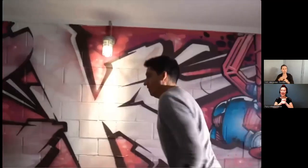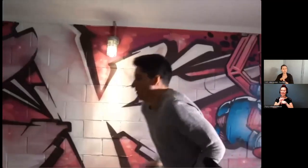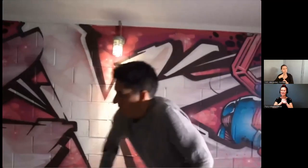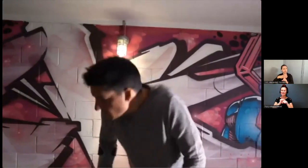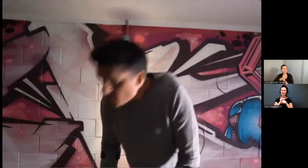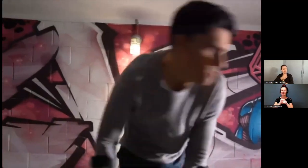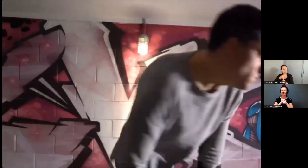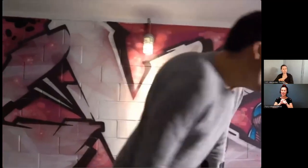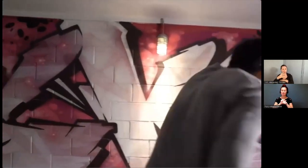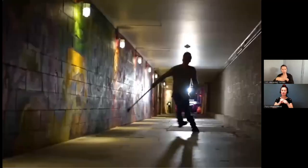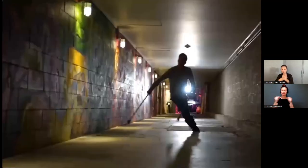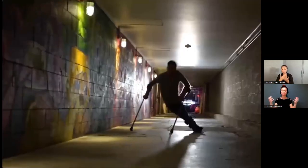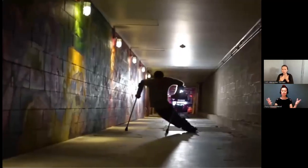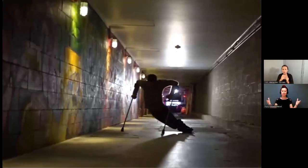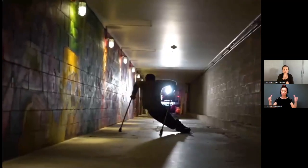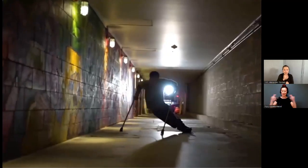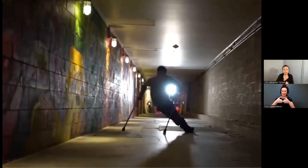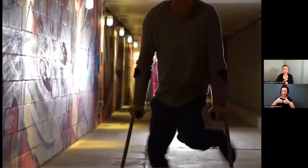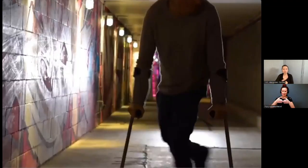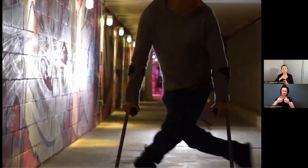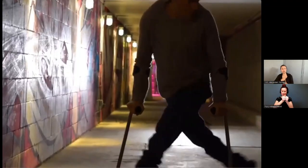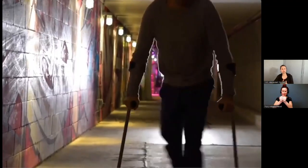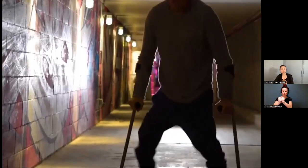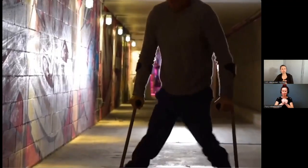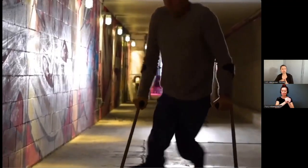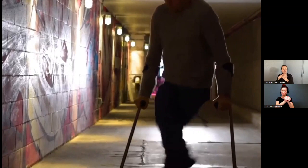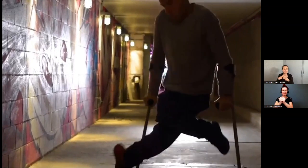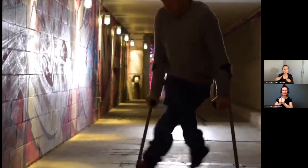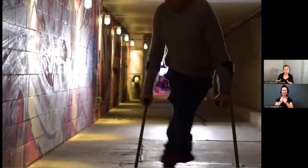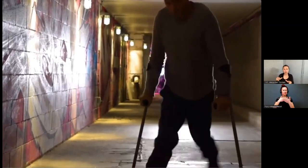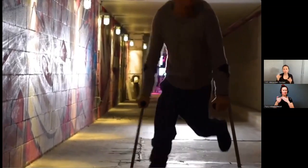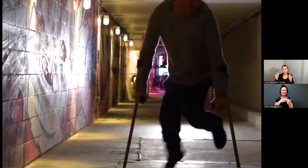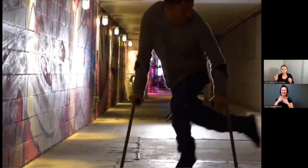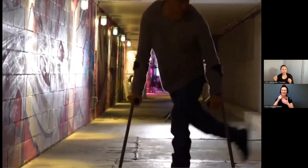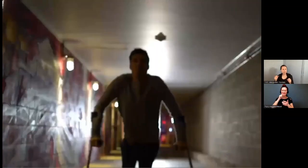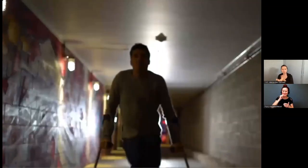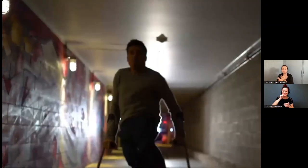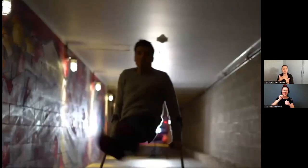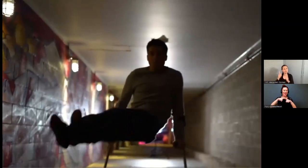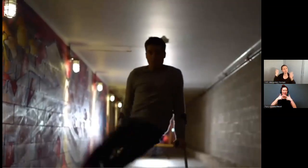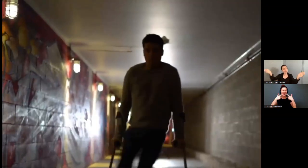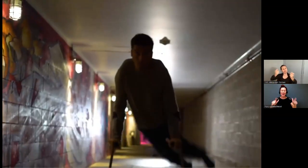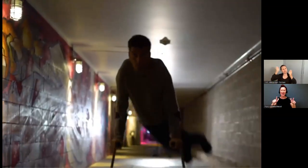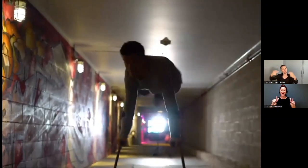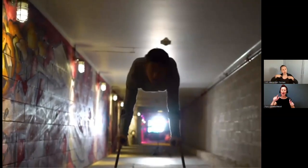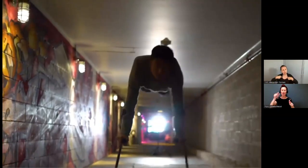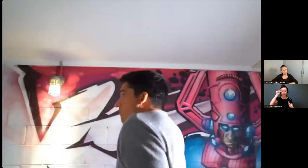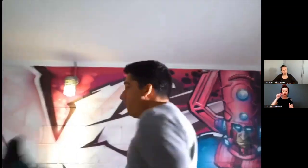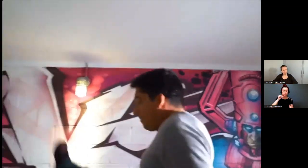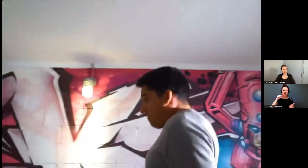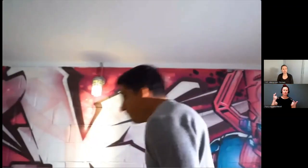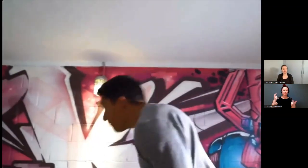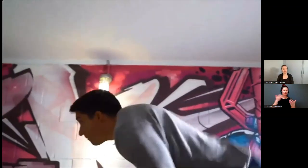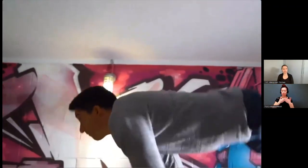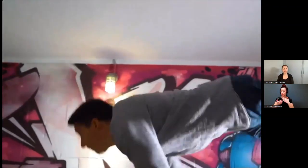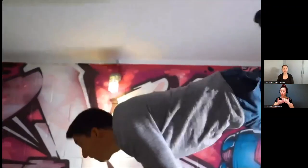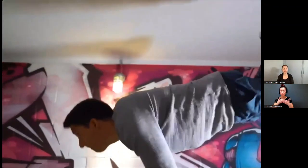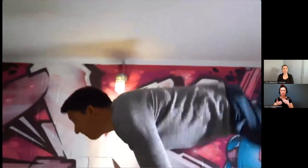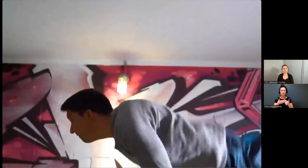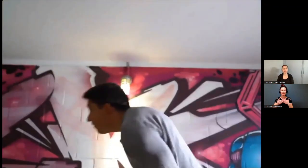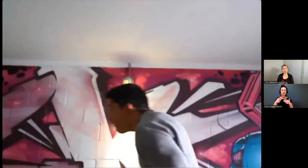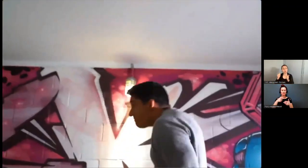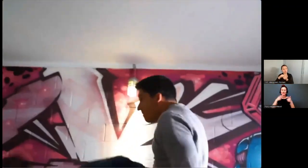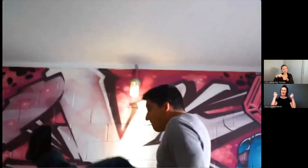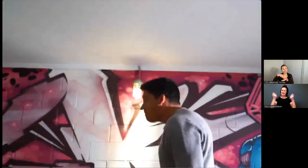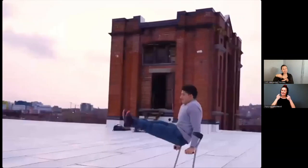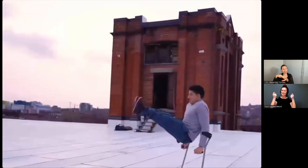matter the age, race, gender, language, or ability. It is the celebration of humanity at its finest. Through